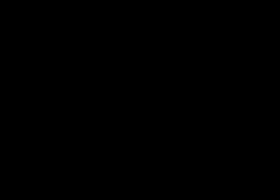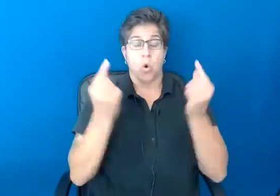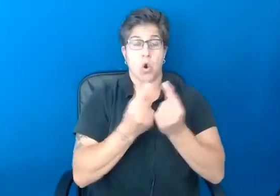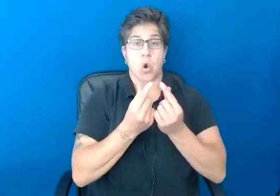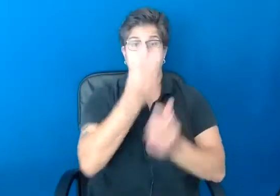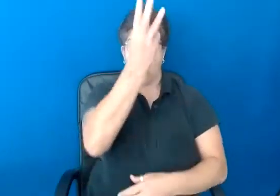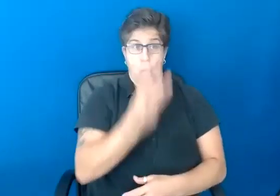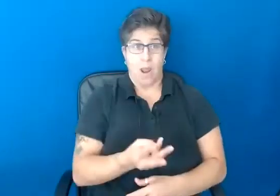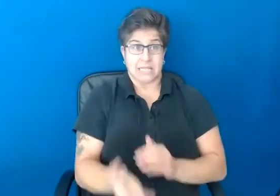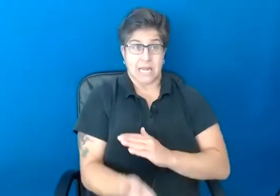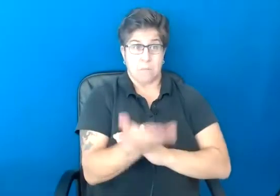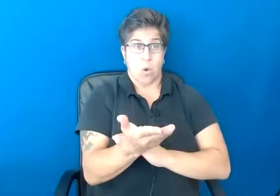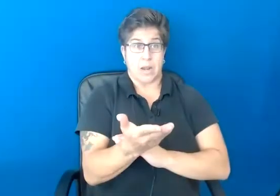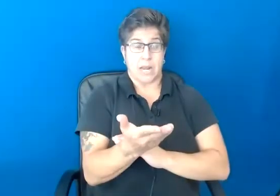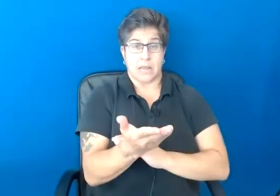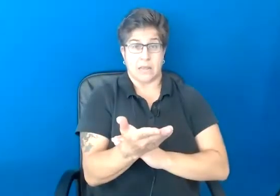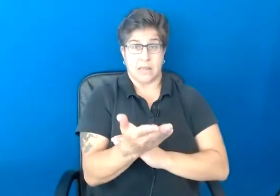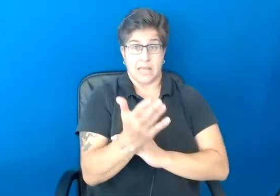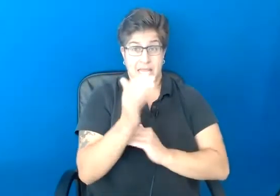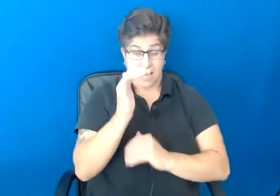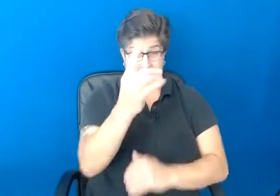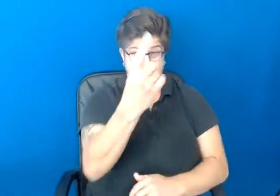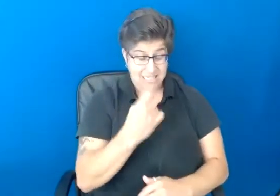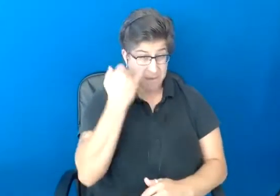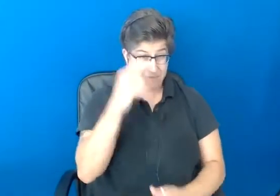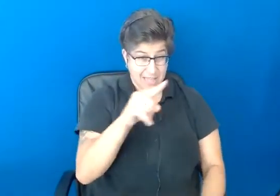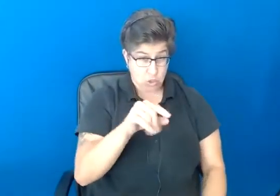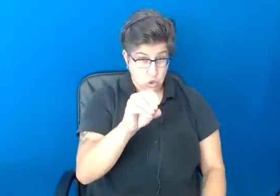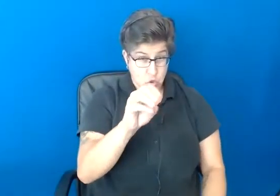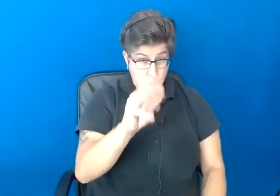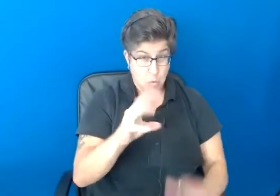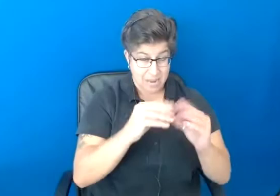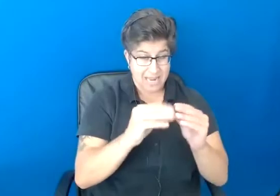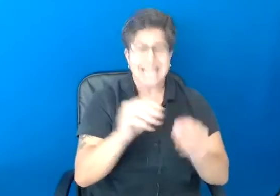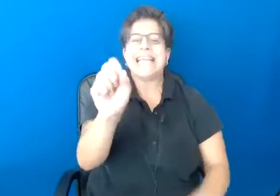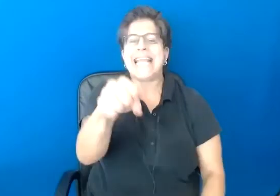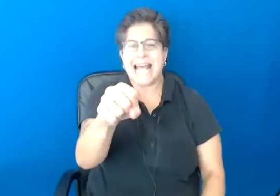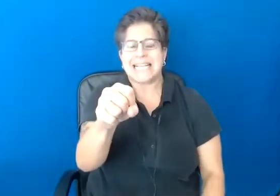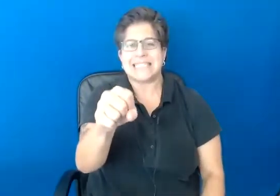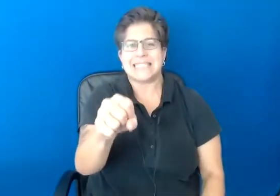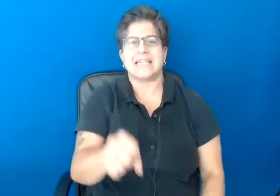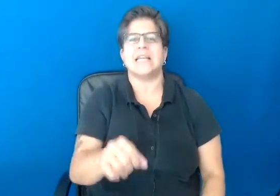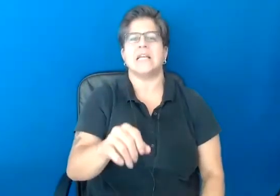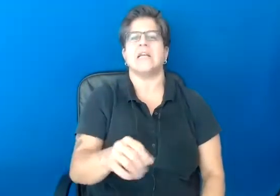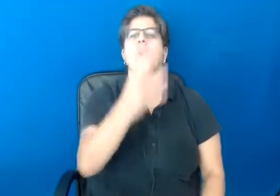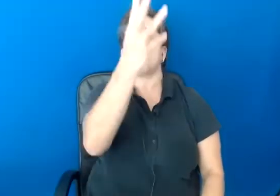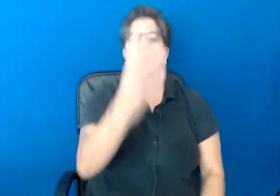morning, 9:30 Eastern Standard Time. We generally have, we have almost 50 people, but usually it's like